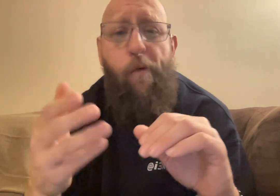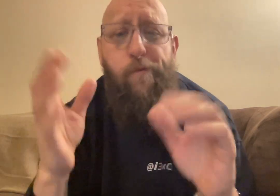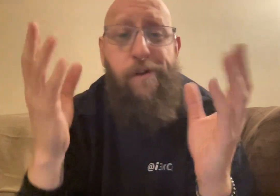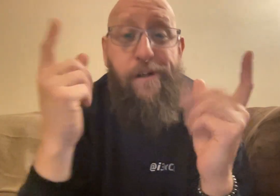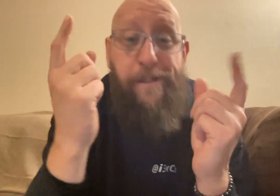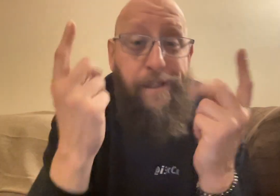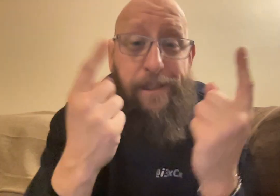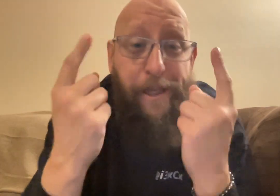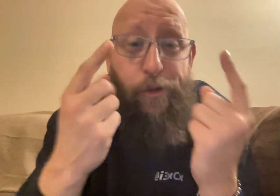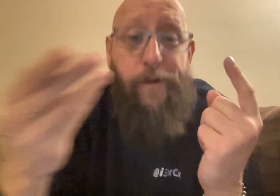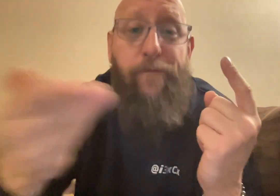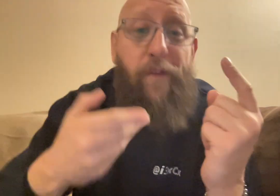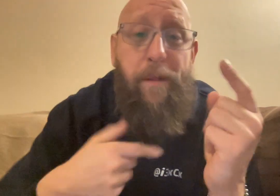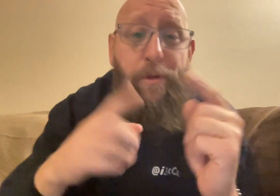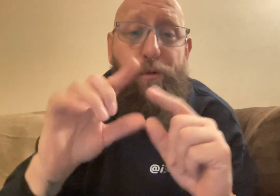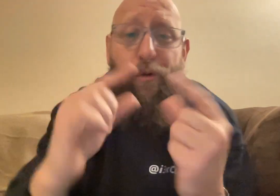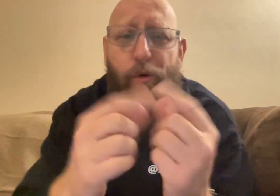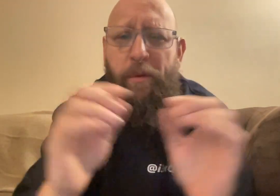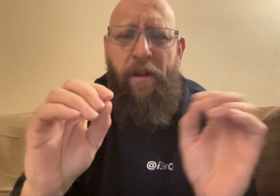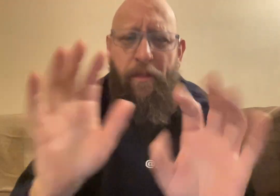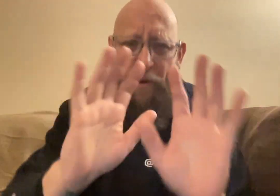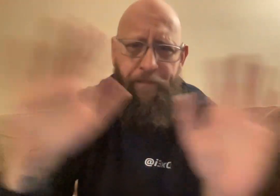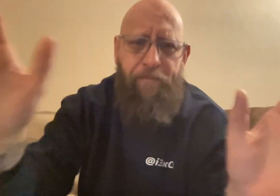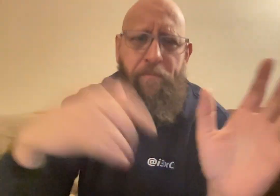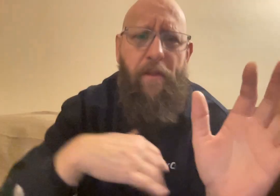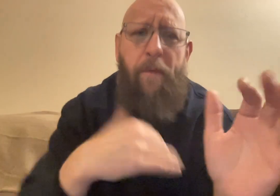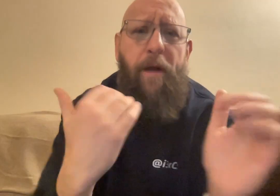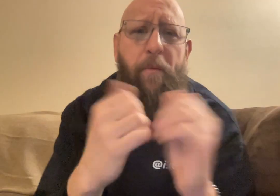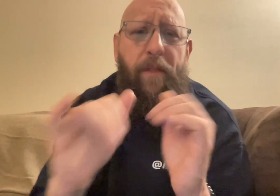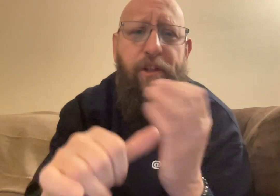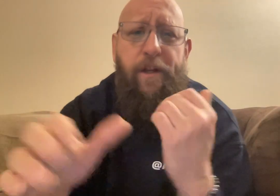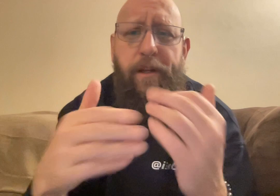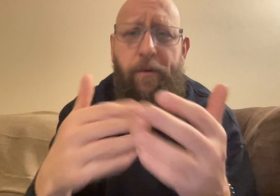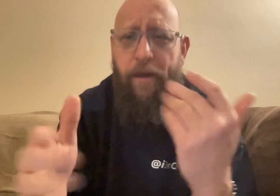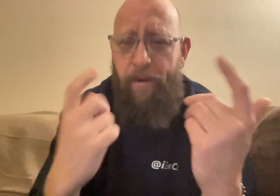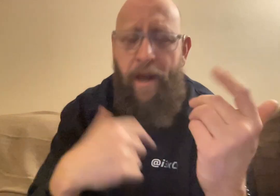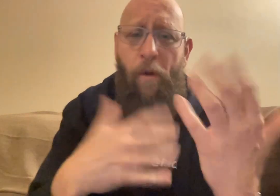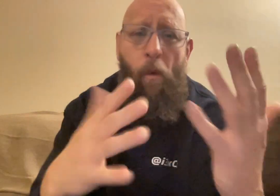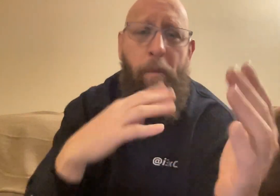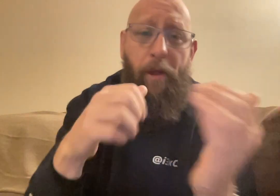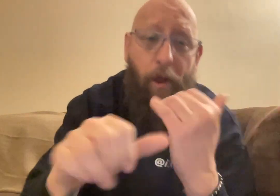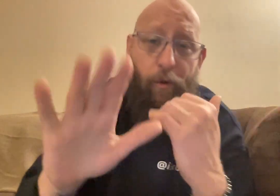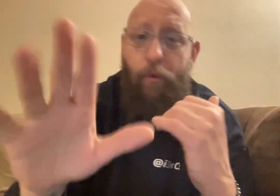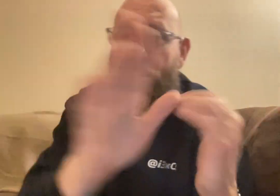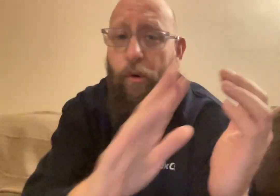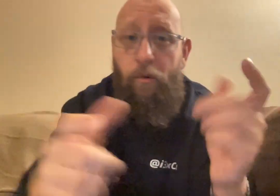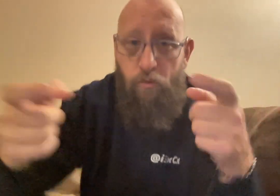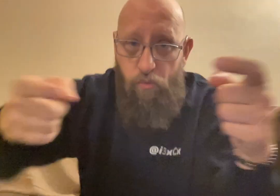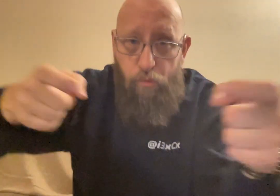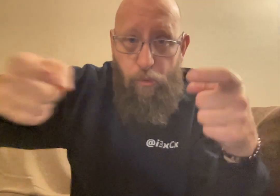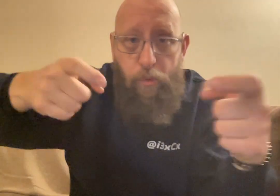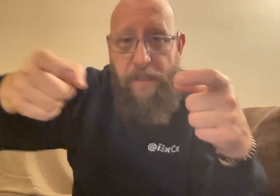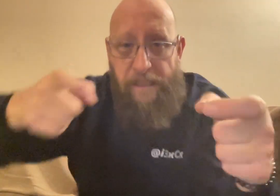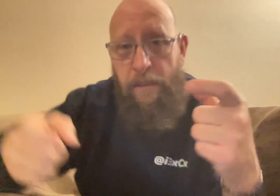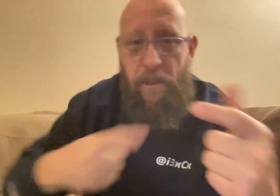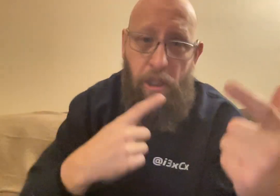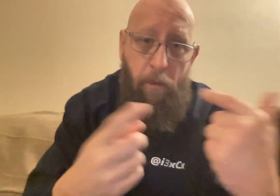don't consider inviting me to your group or nothing. I'm done with that shit anyway, because I don't want to be under your ruling, telling you